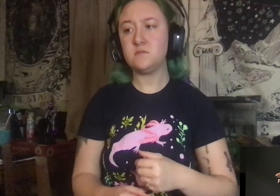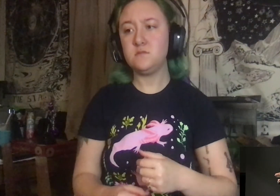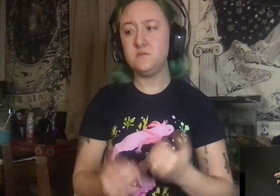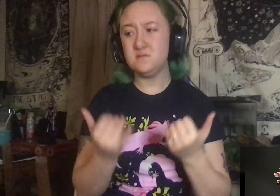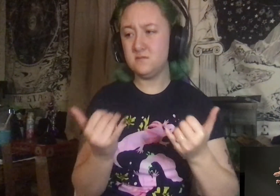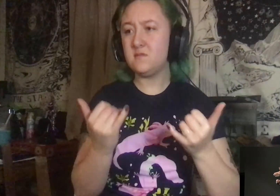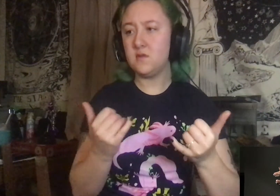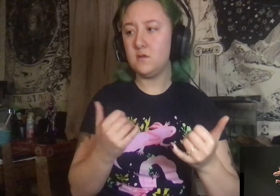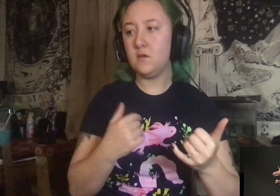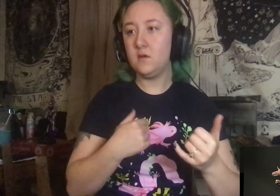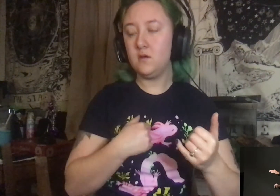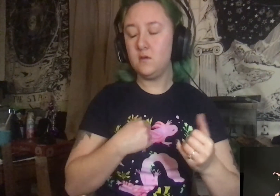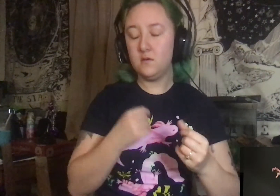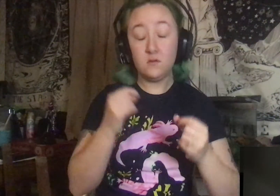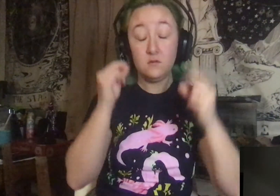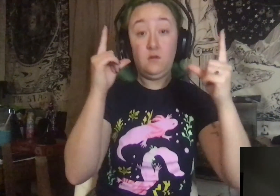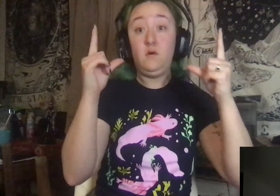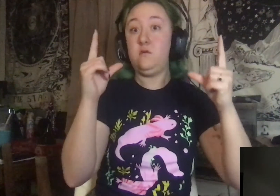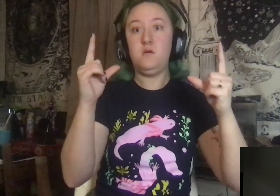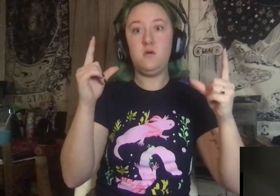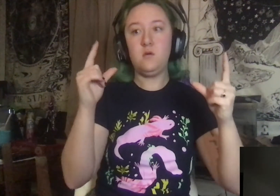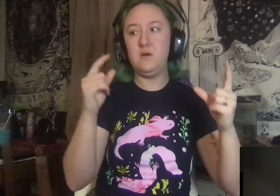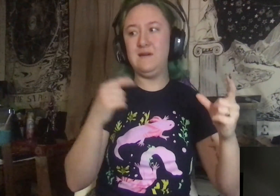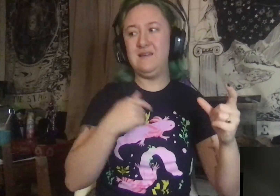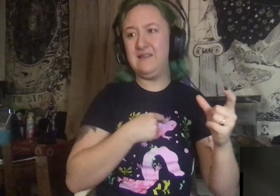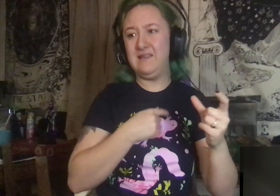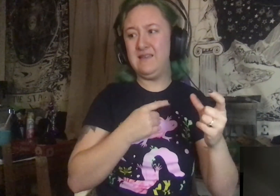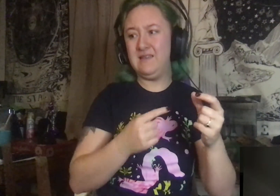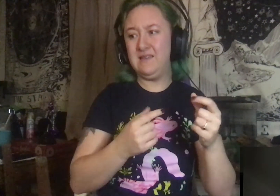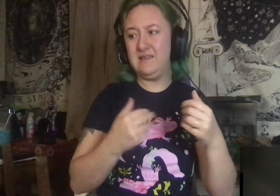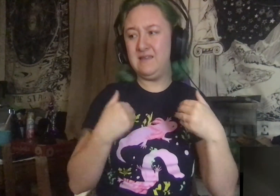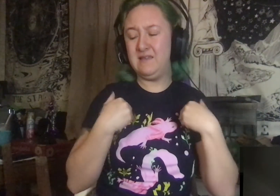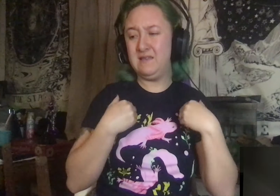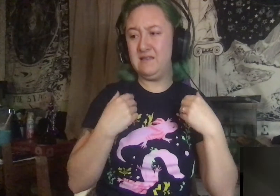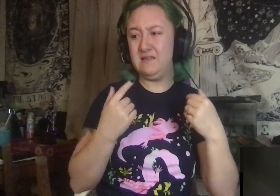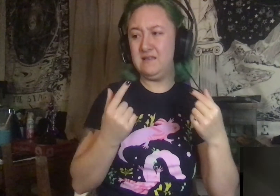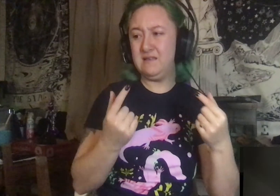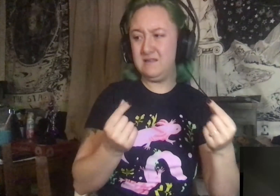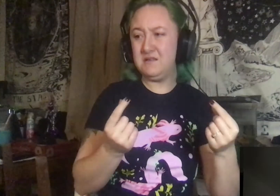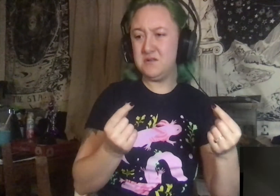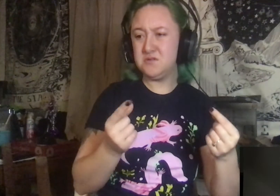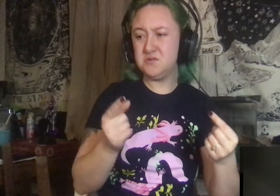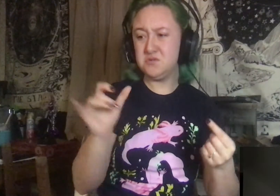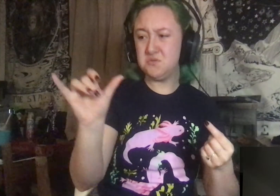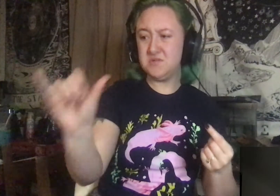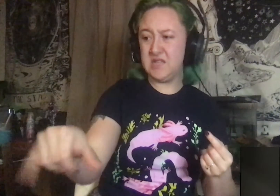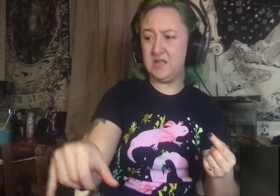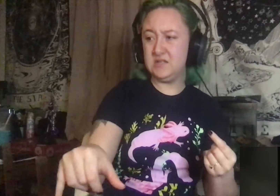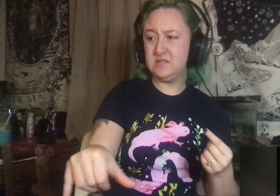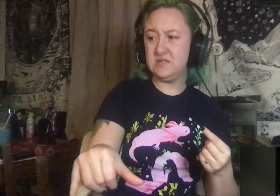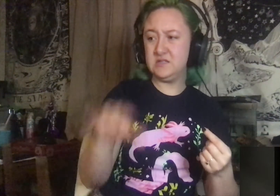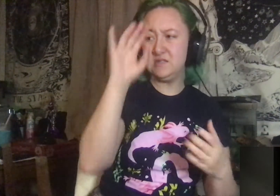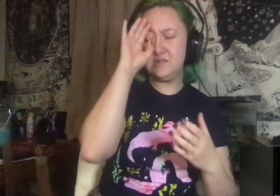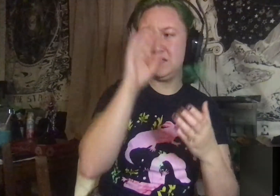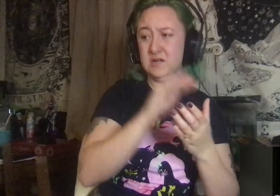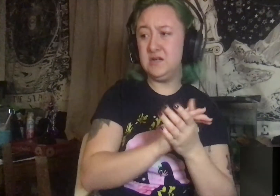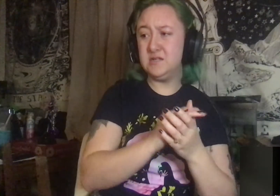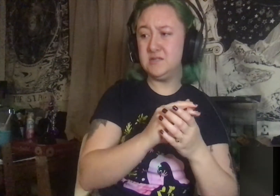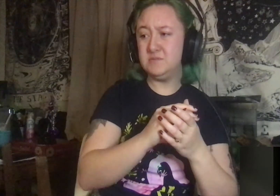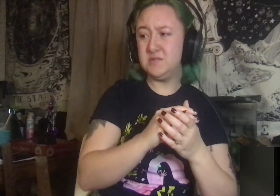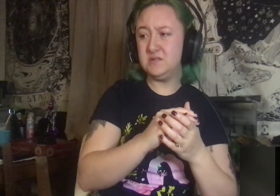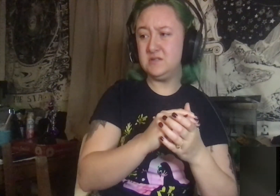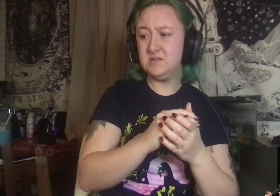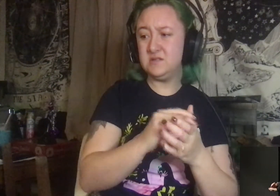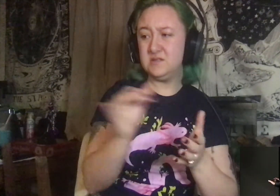do what Albert had just done, and there are like 100 of these lambs in the pen. And suddenly this whole thing's starting to feel like a German porno, and I'm